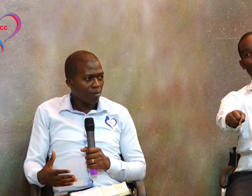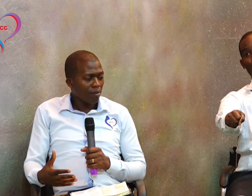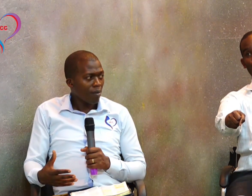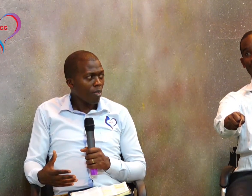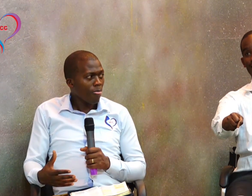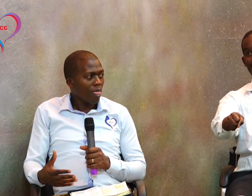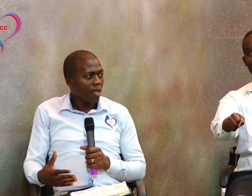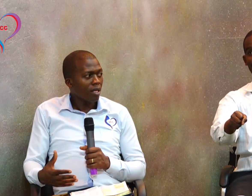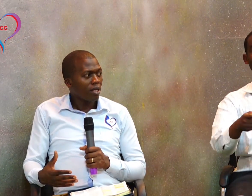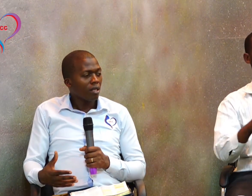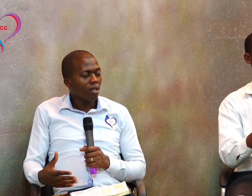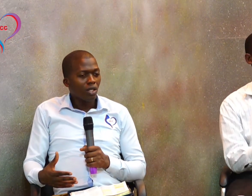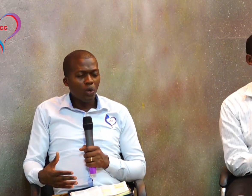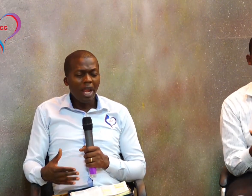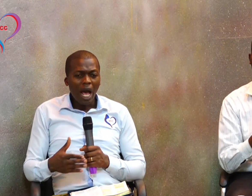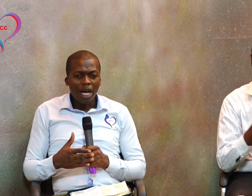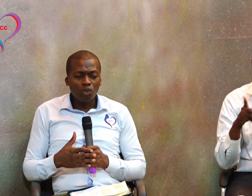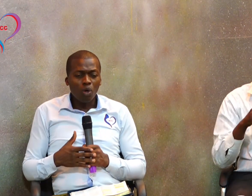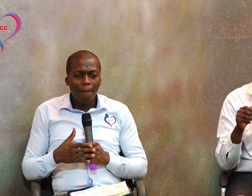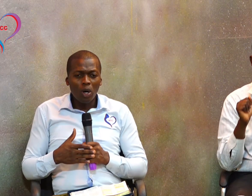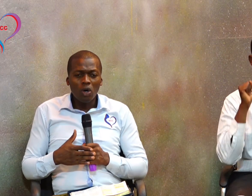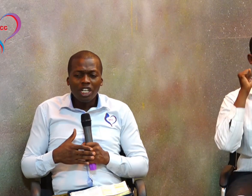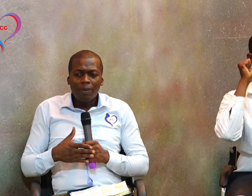We have people that are not stretched at all.